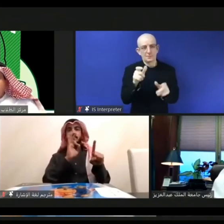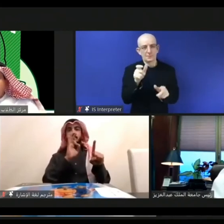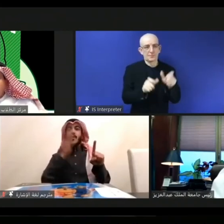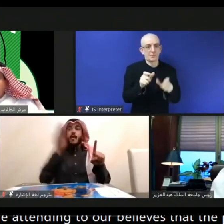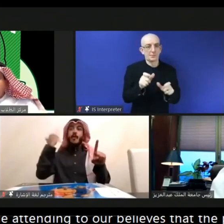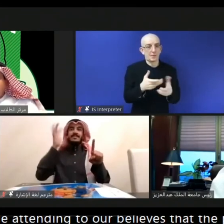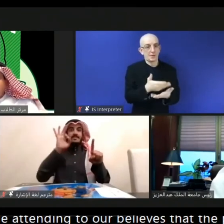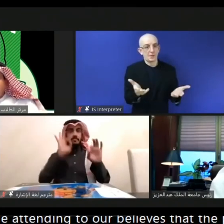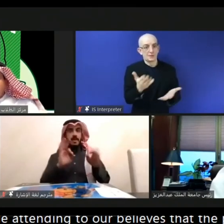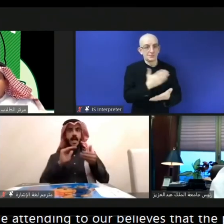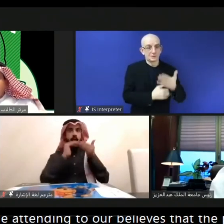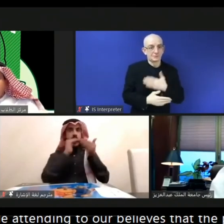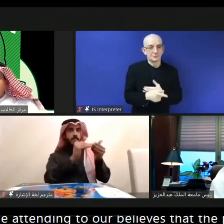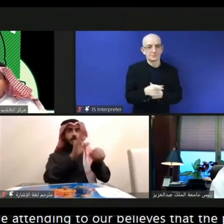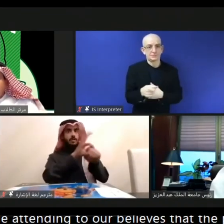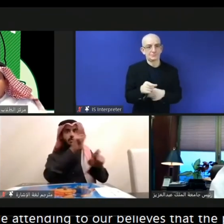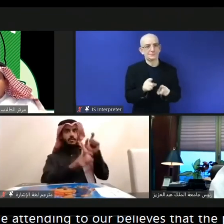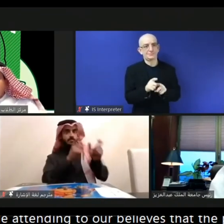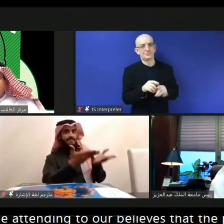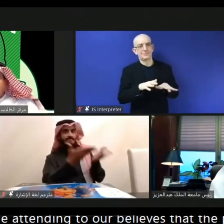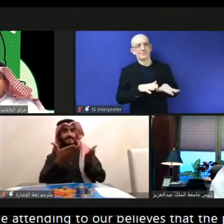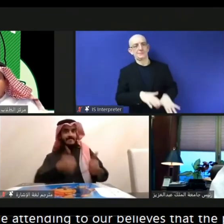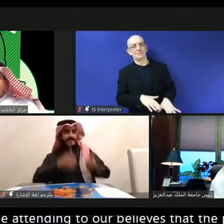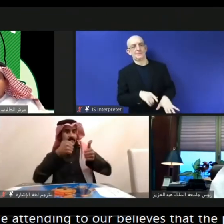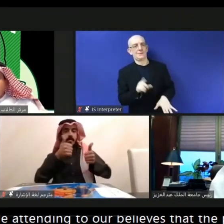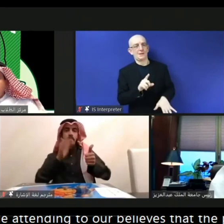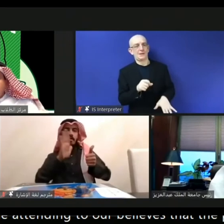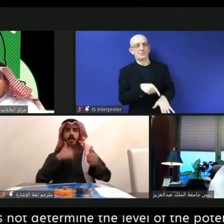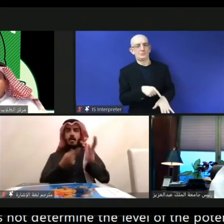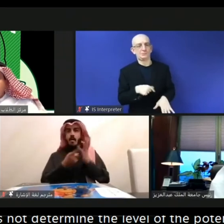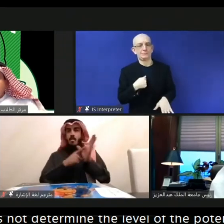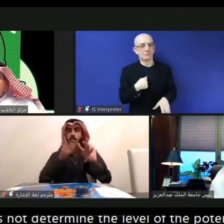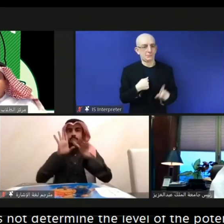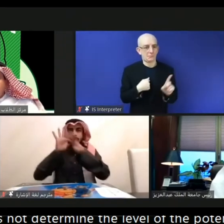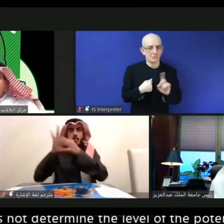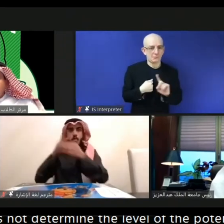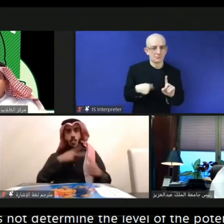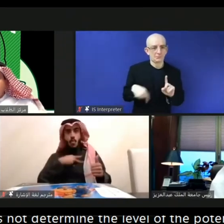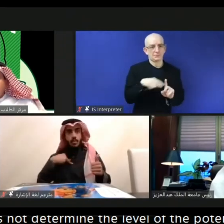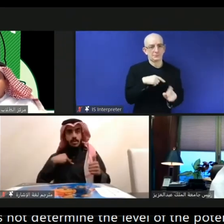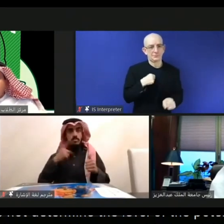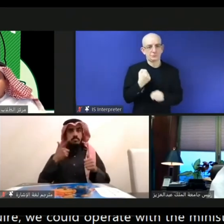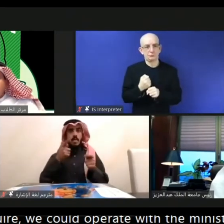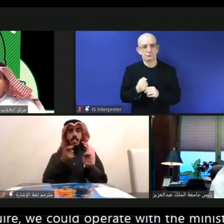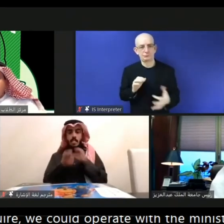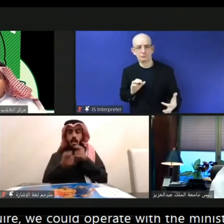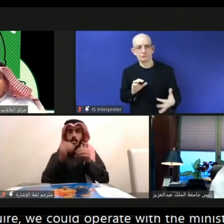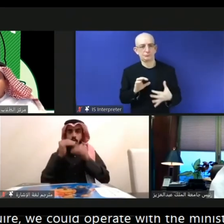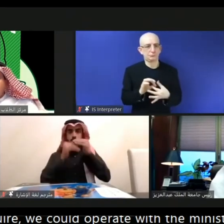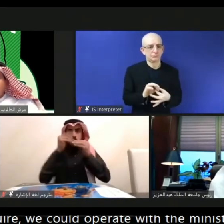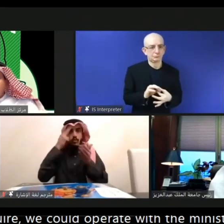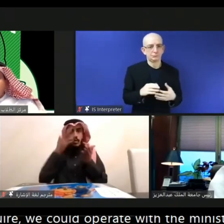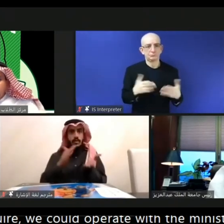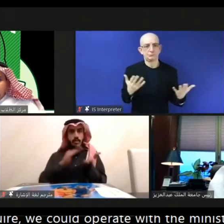acquire. We collaborated with the Ministry of Communication and Information Technology in Saudi Arabia to empower